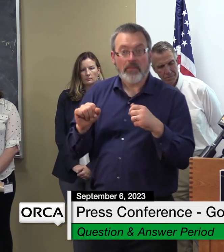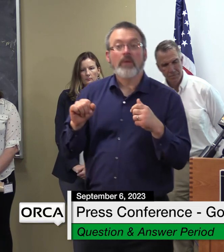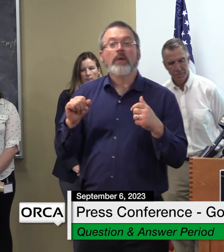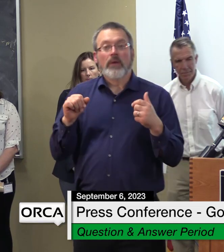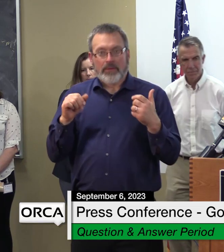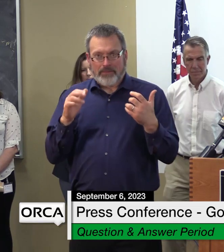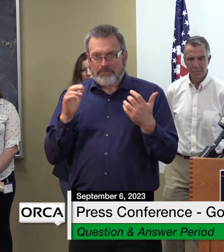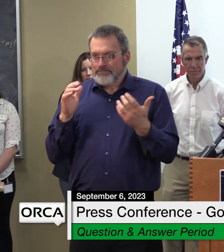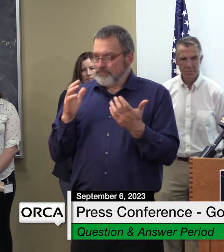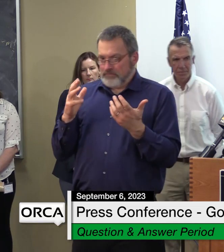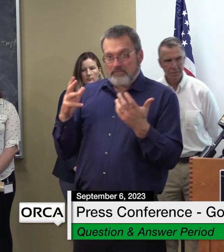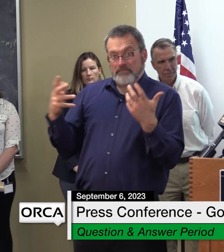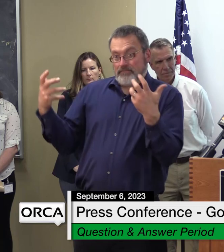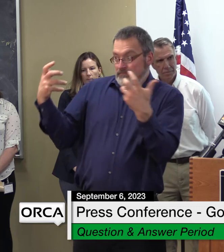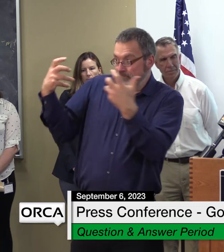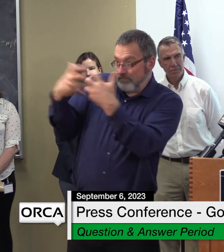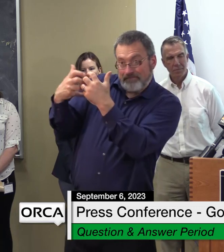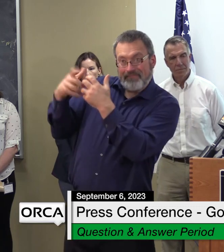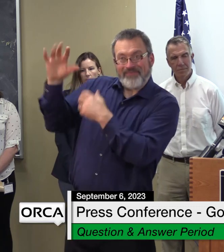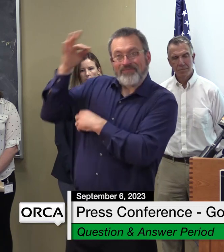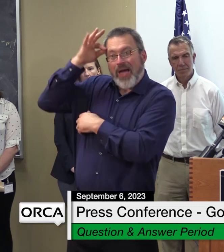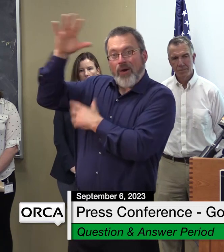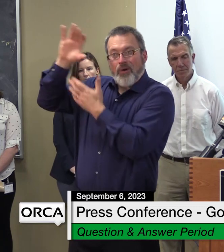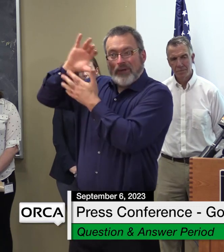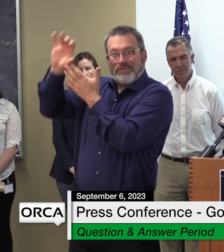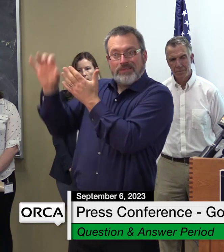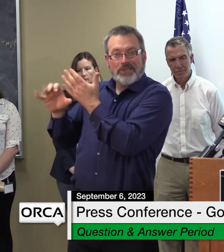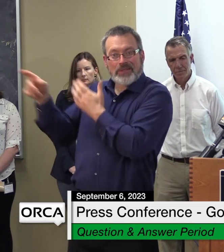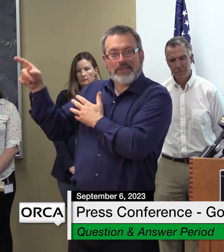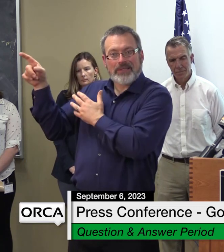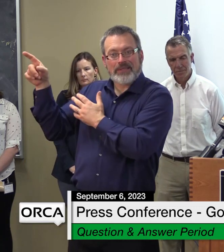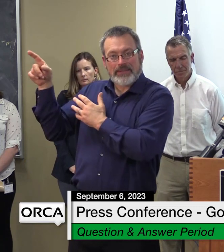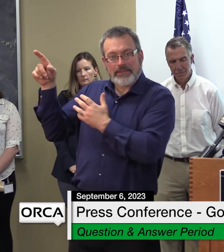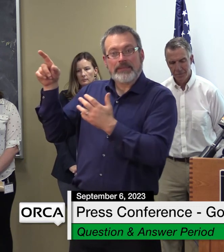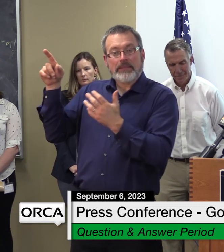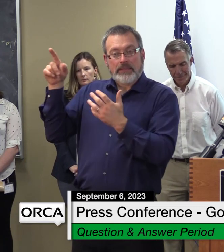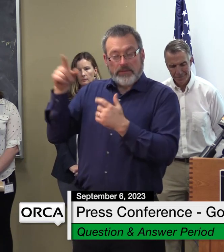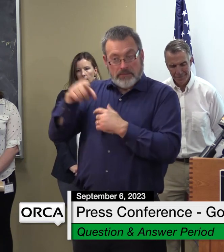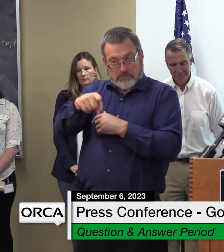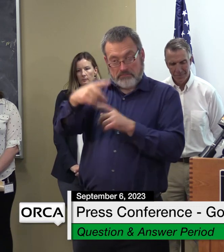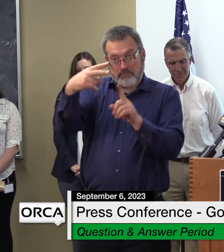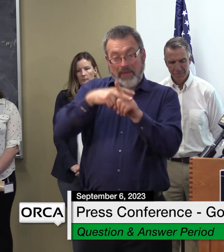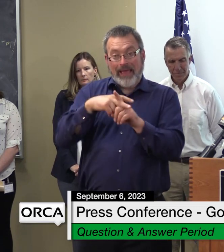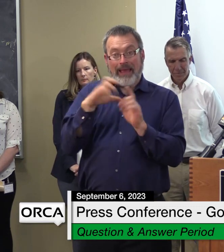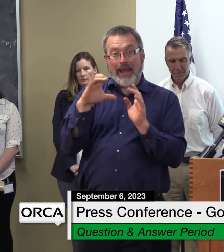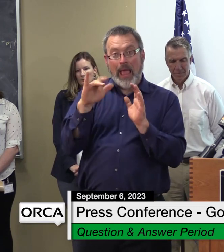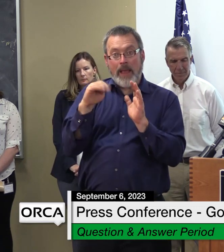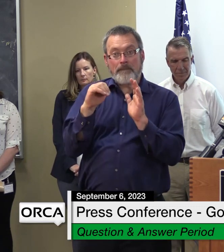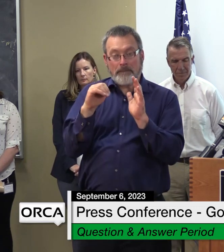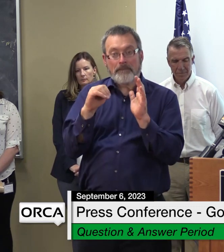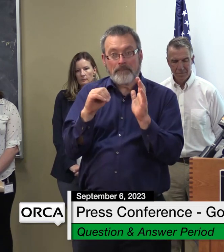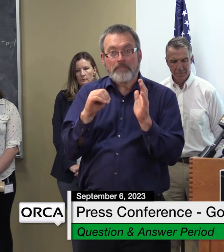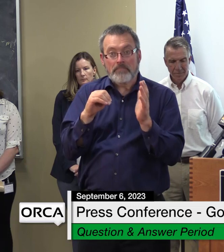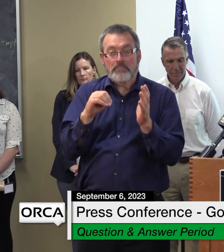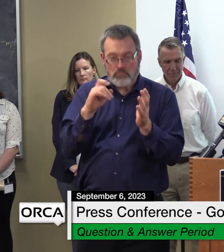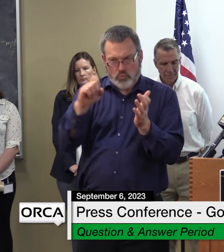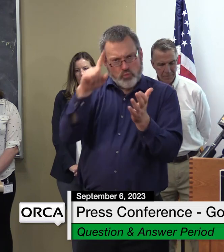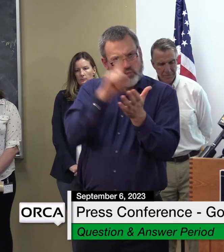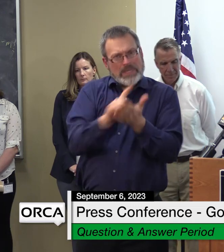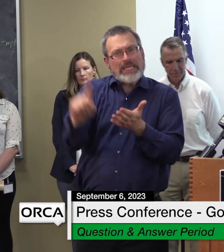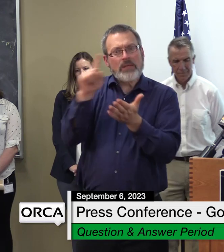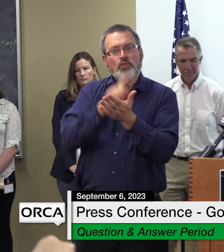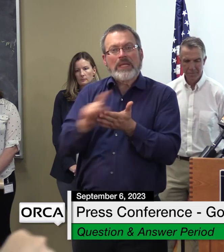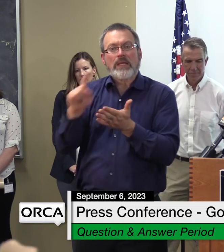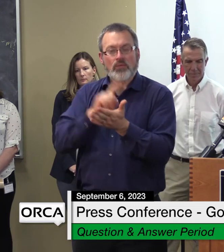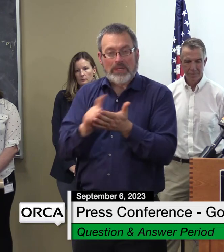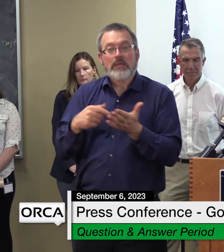us to ensure that we can take the initial claims, we can process the weekly claims, we can issue payments, and